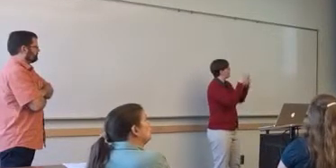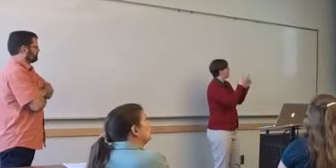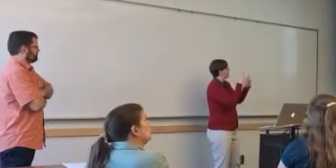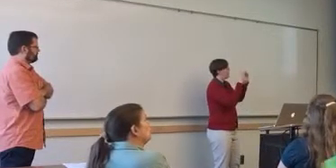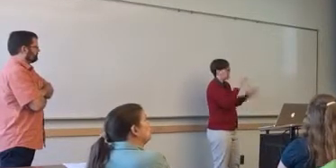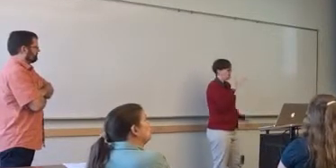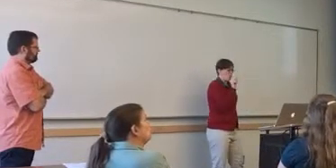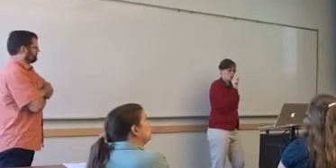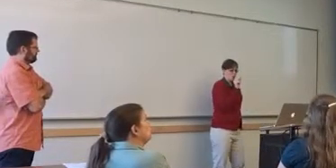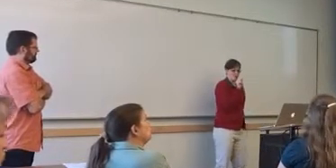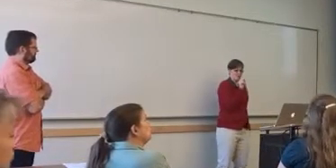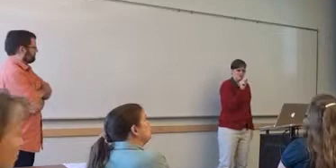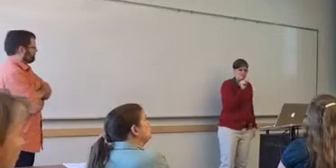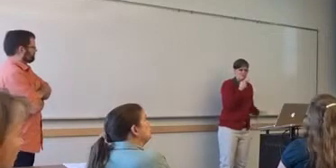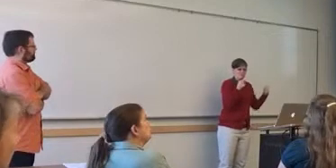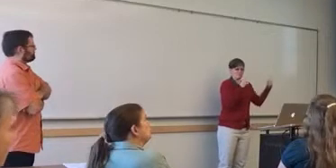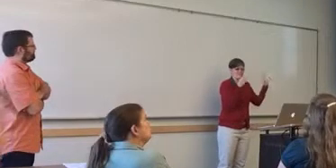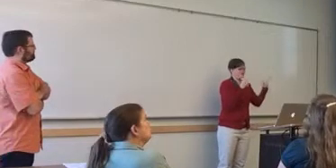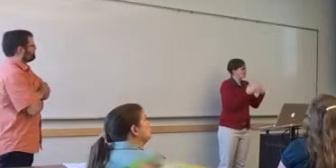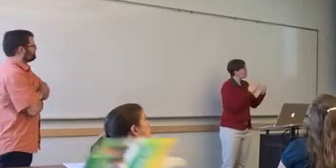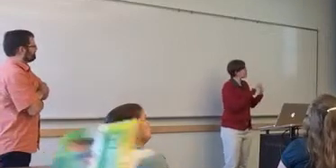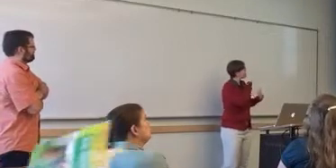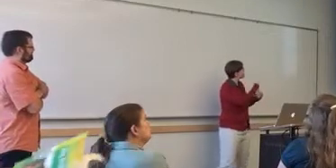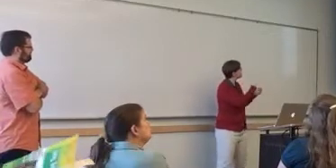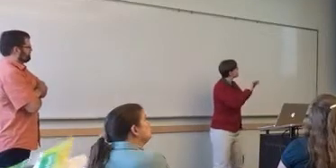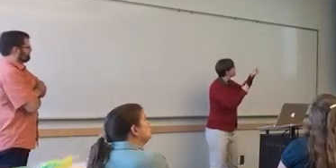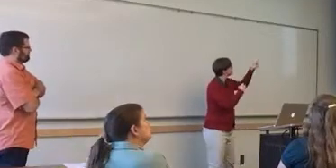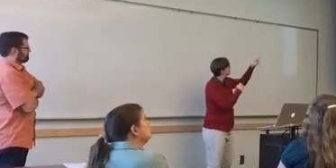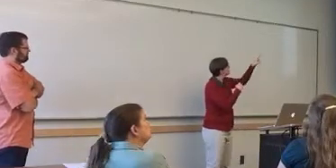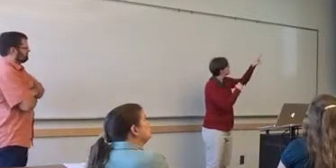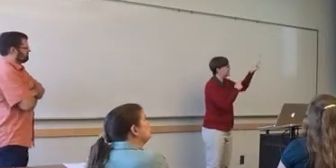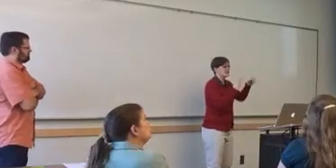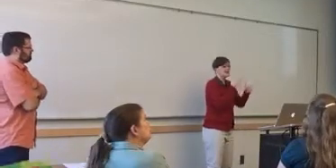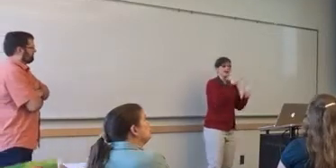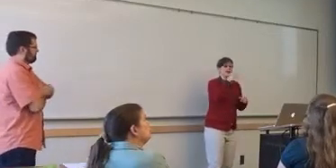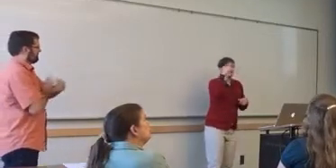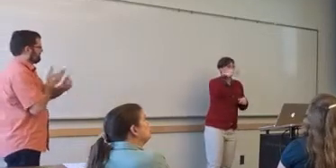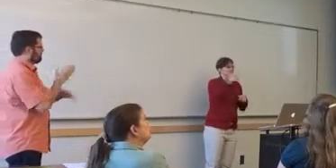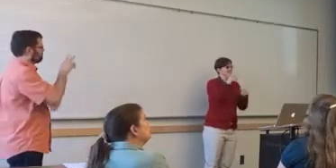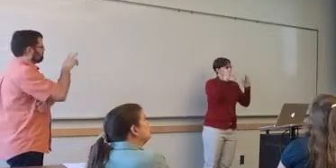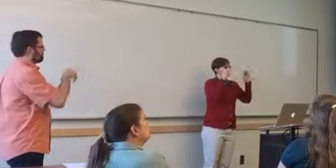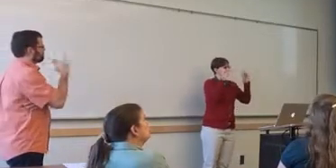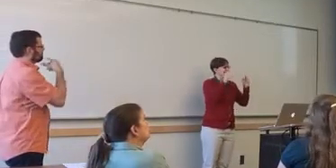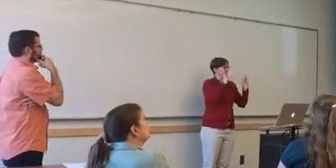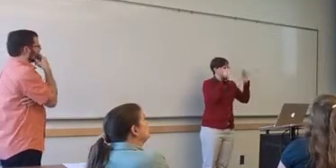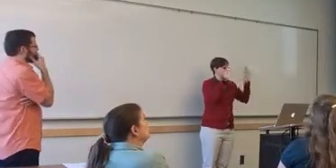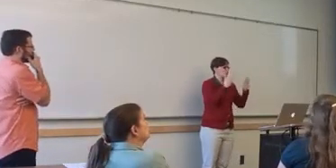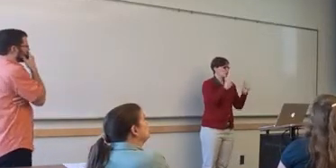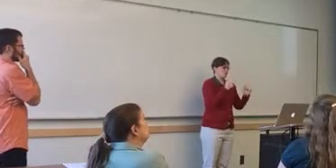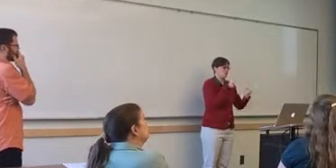is a language all on its own. And even the deaf professors were not, didn't believe him.